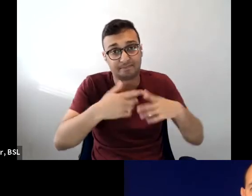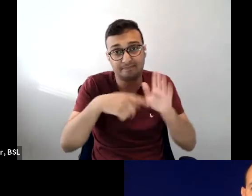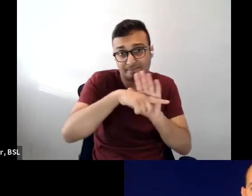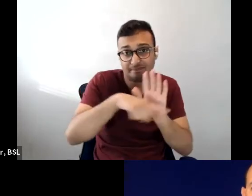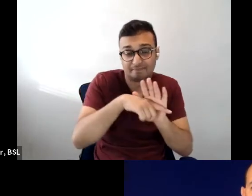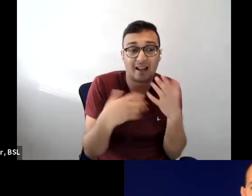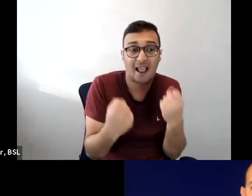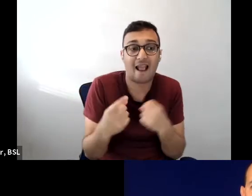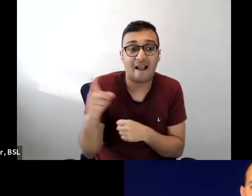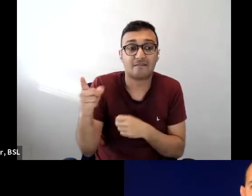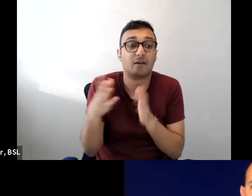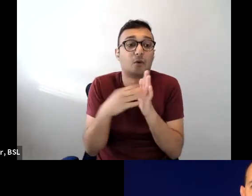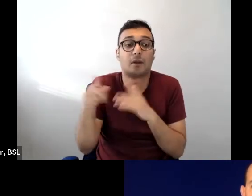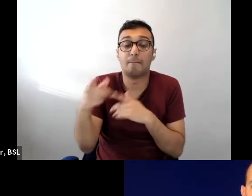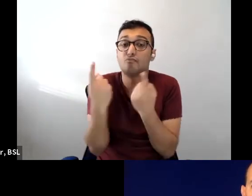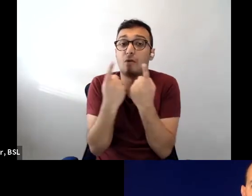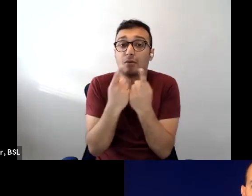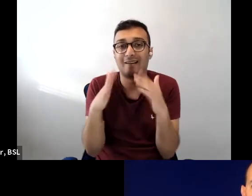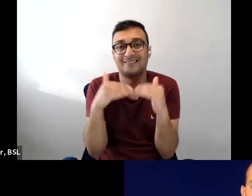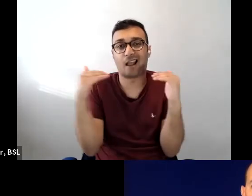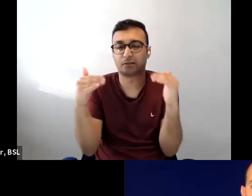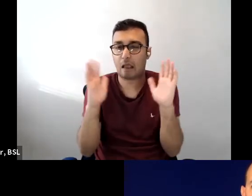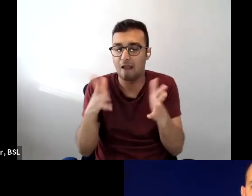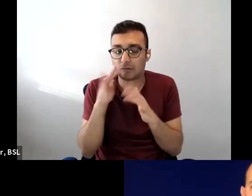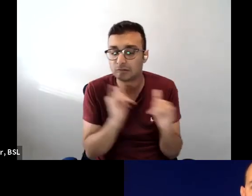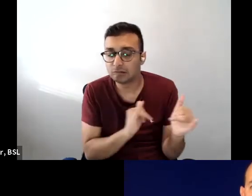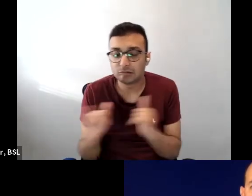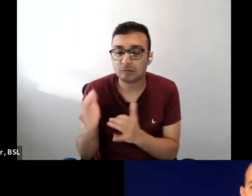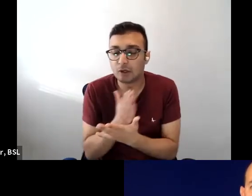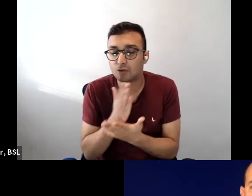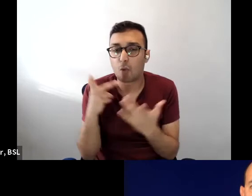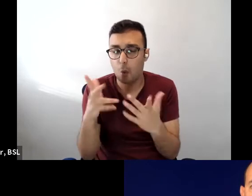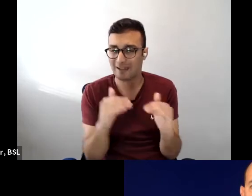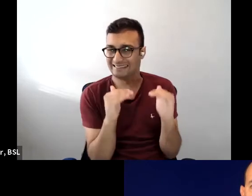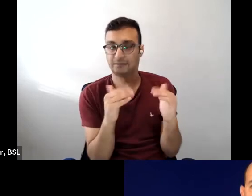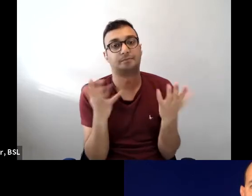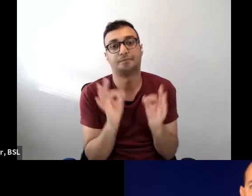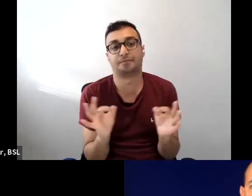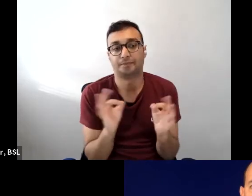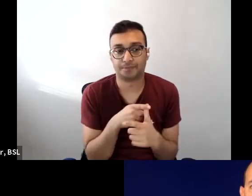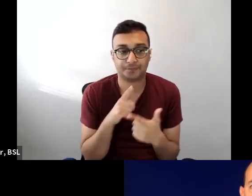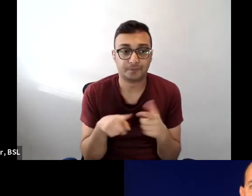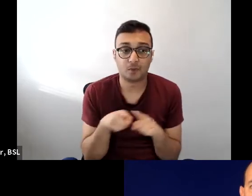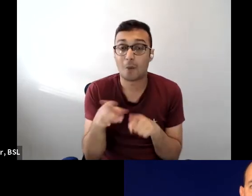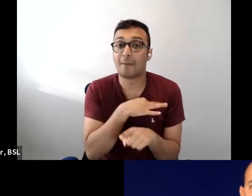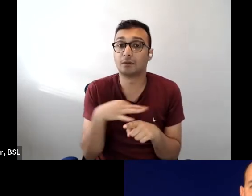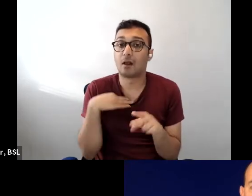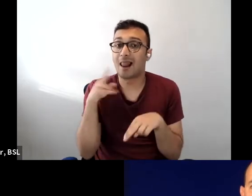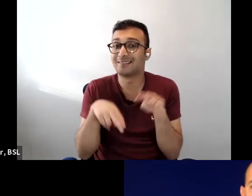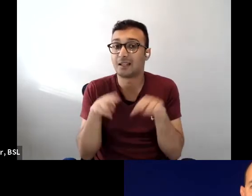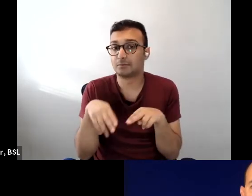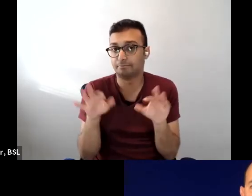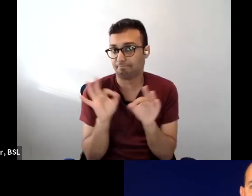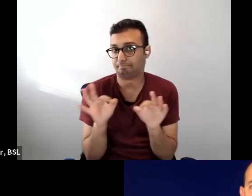and rarely medical assessment when ATs are being prescribed or provided, which means that some of these ATs